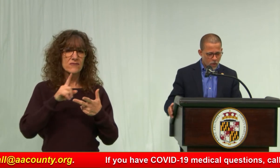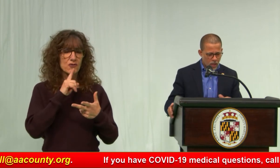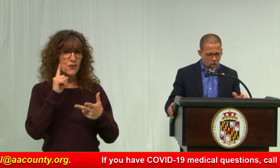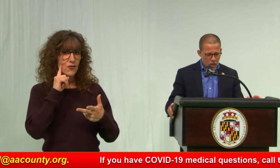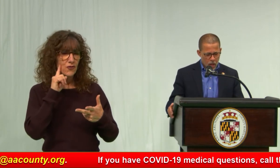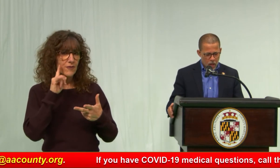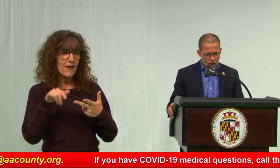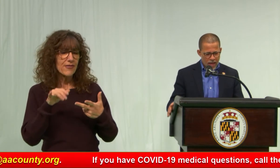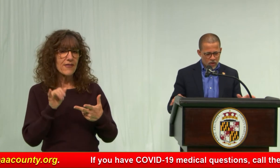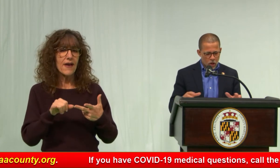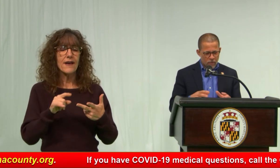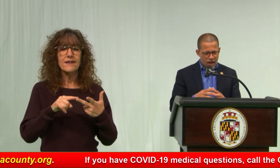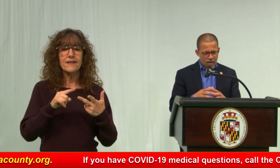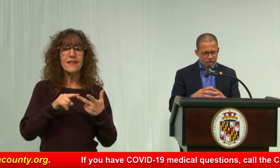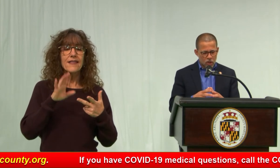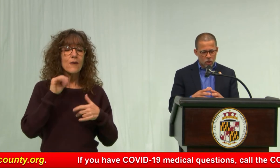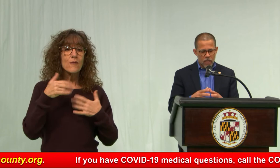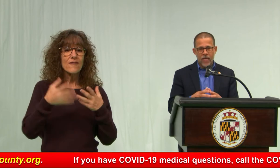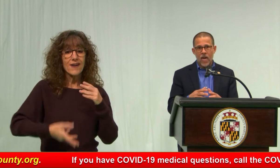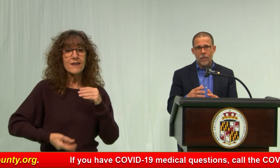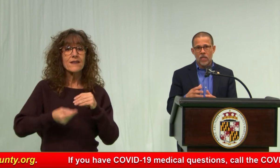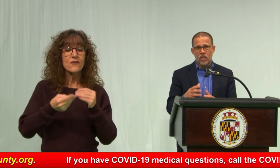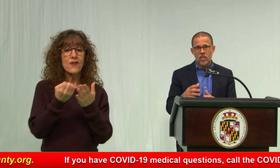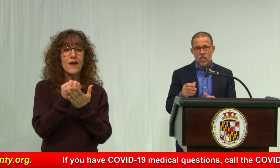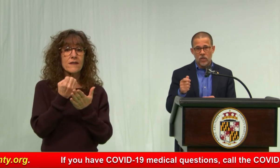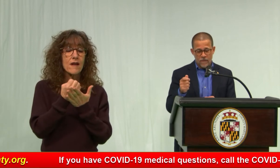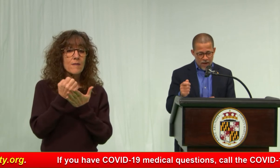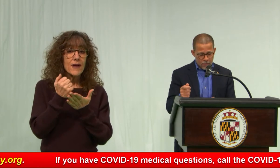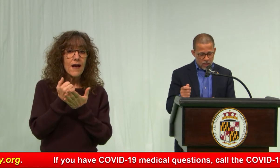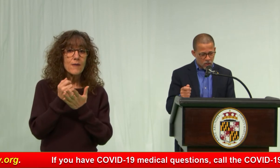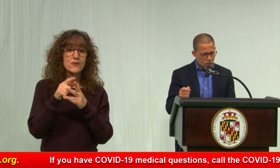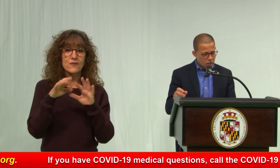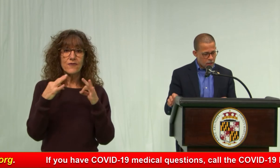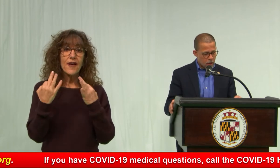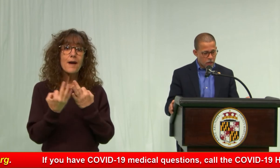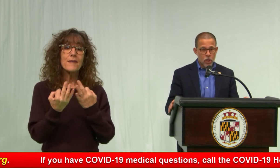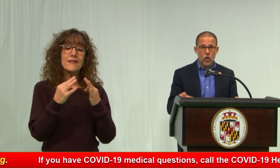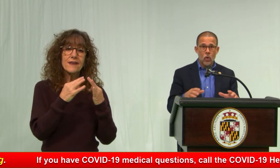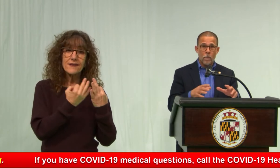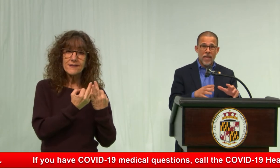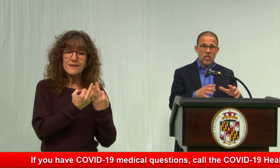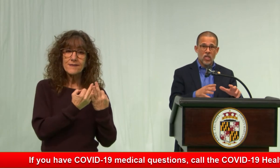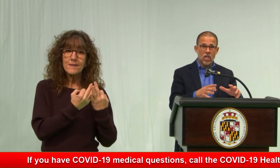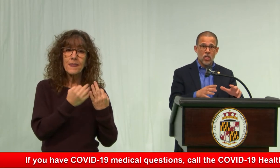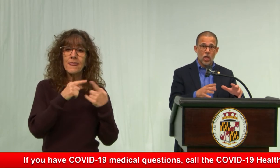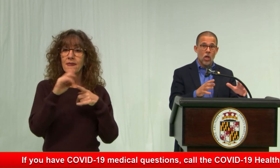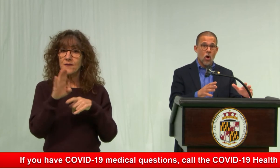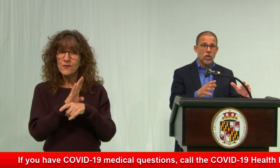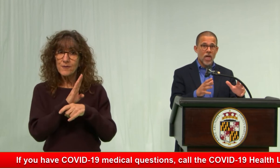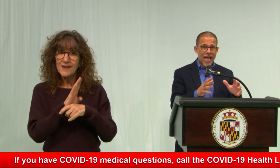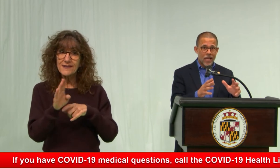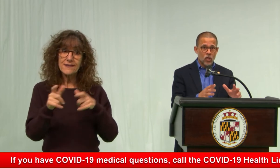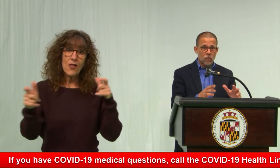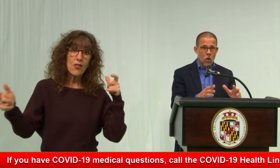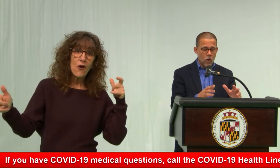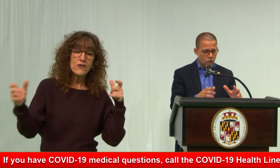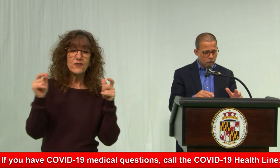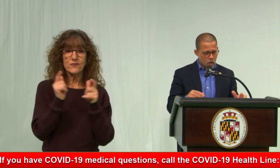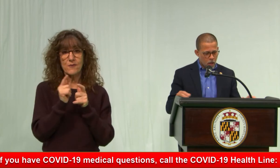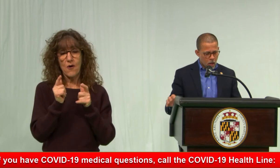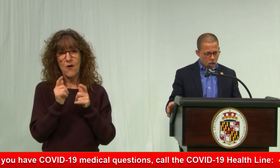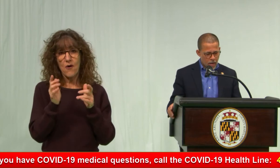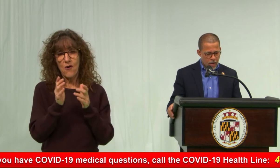lot about, and that's going to provide additional economic assistance to families, to businesses, large and